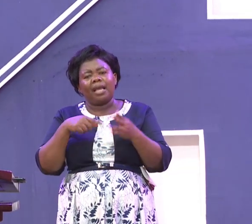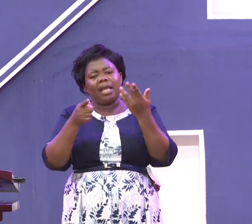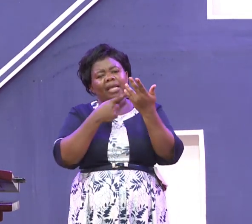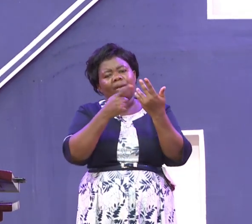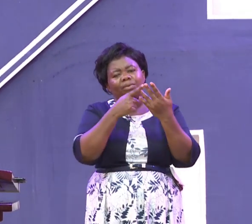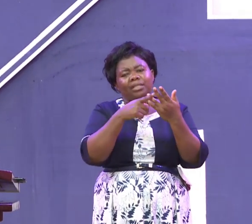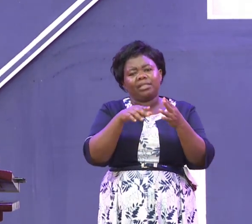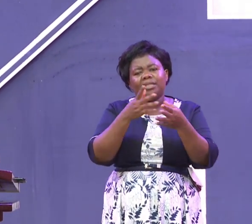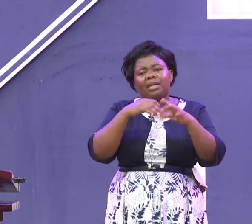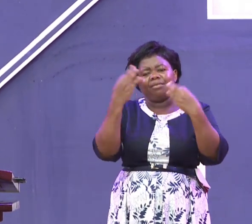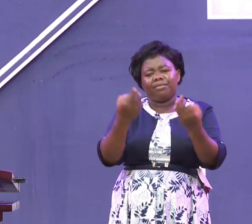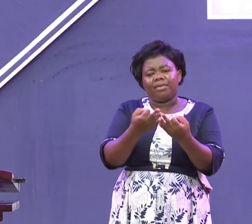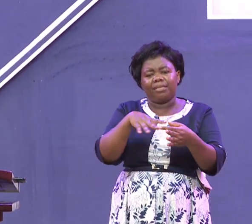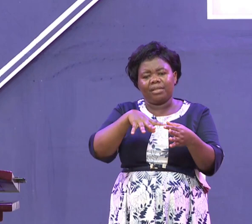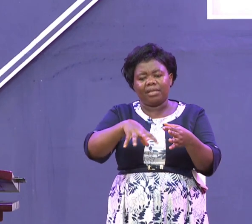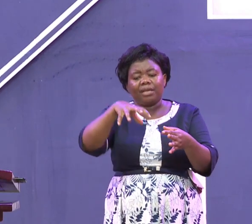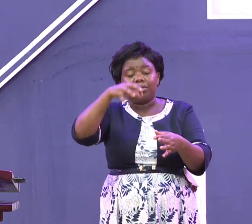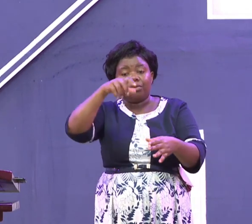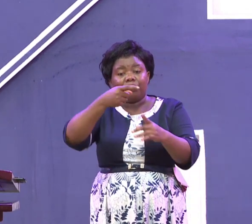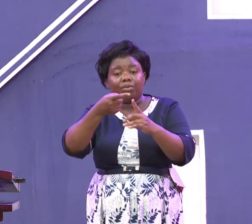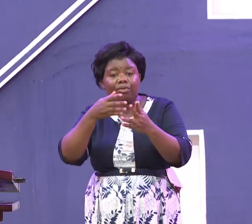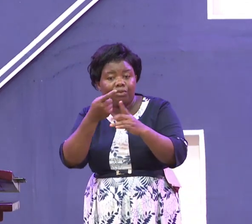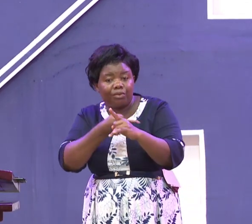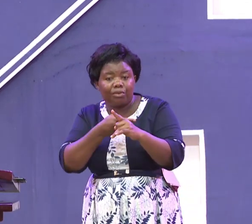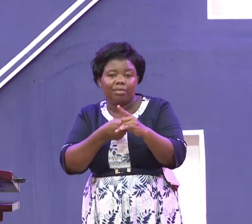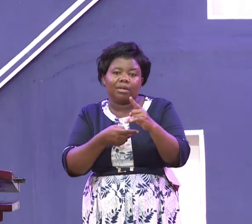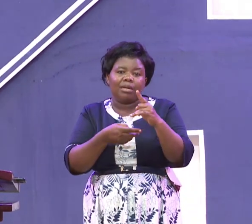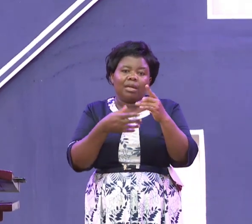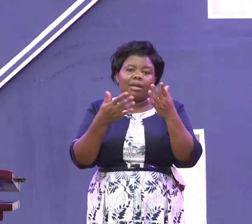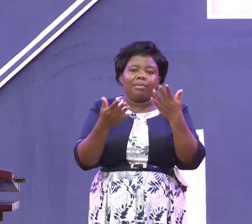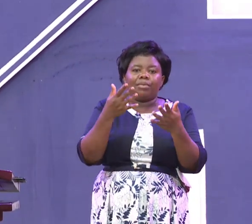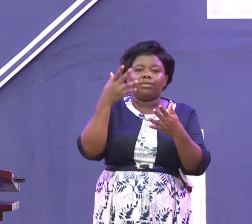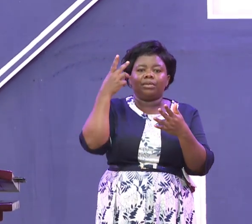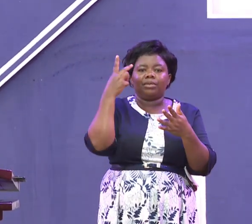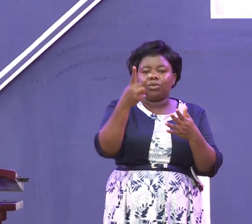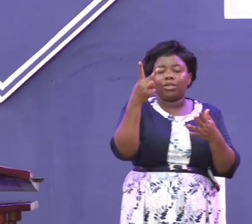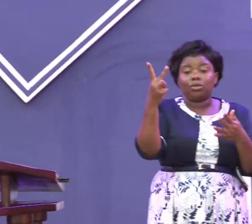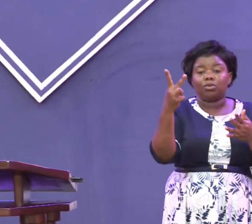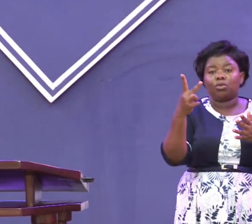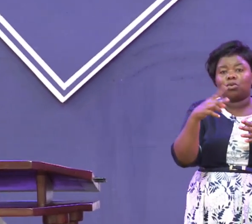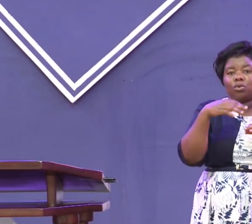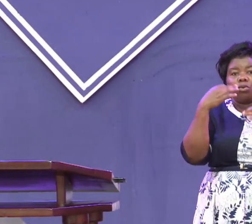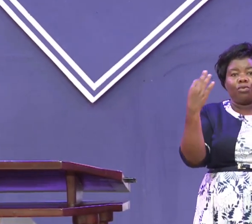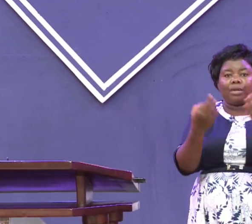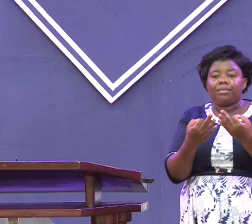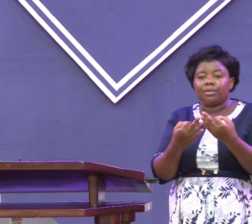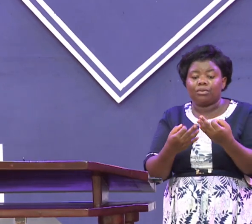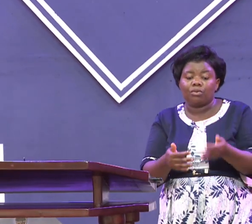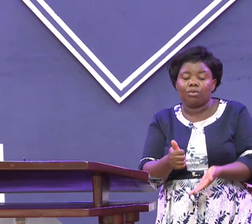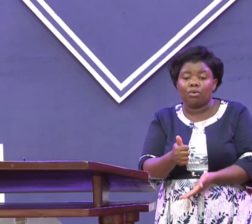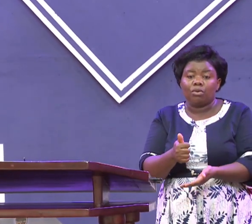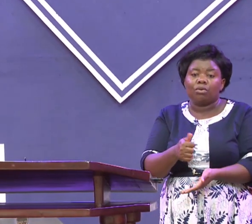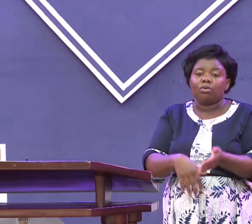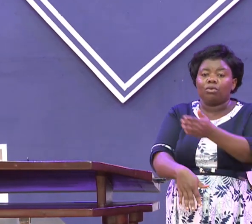me, I counted the homes I have been through up to now when there are 22 homes. Katonda na kutereka ko wano. God keeps you